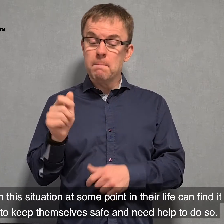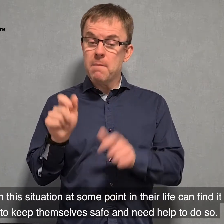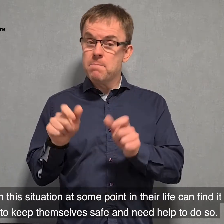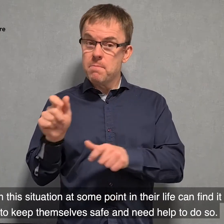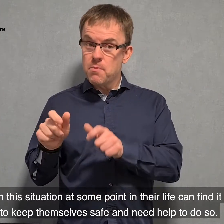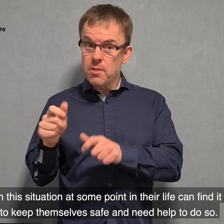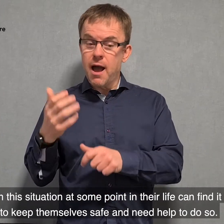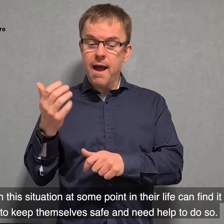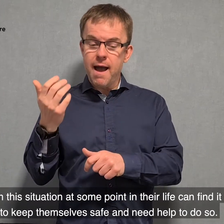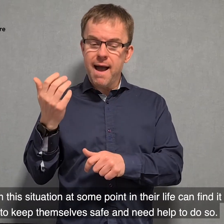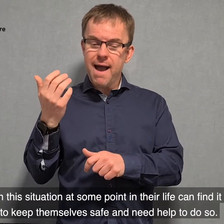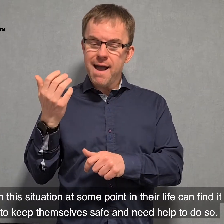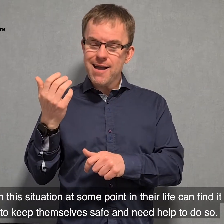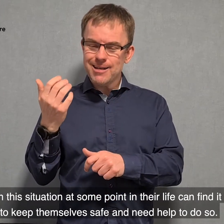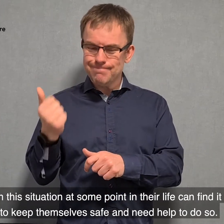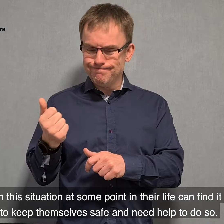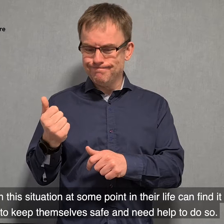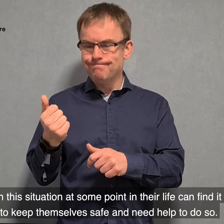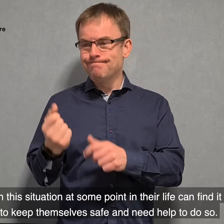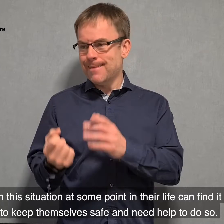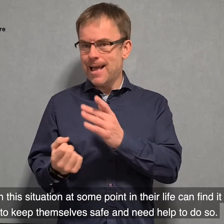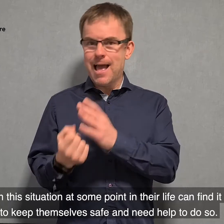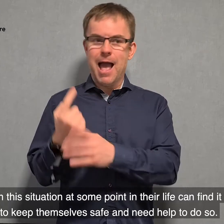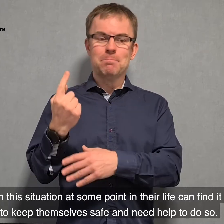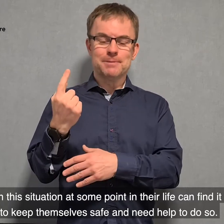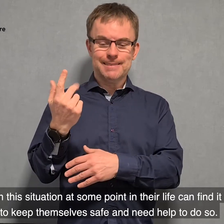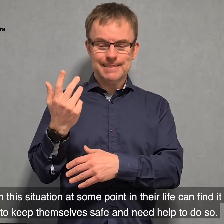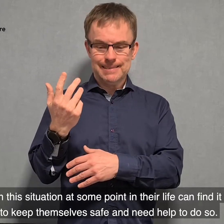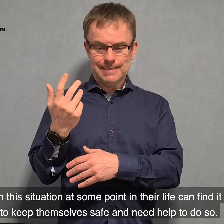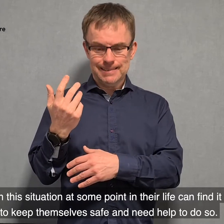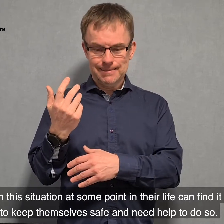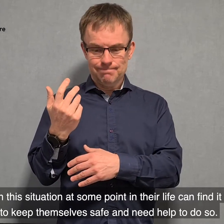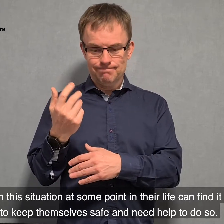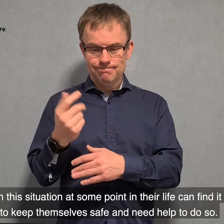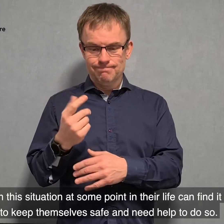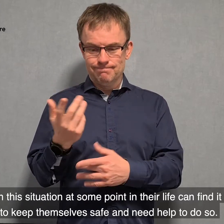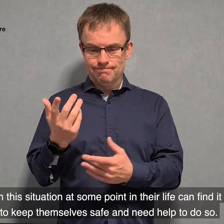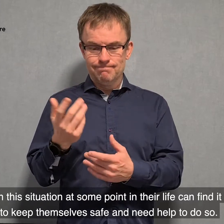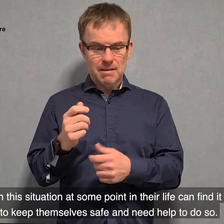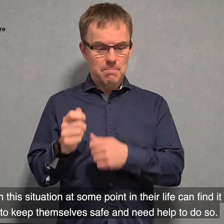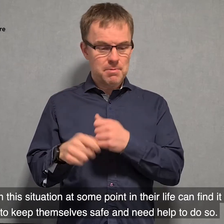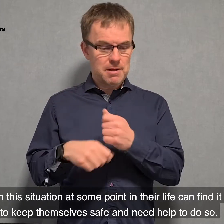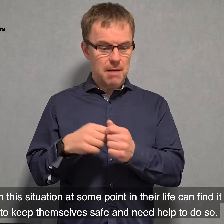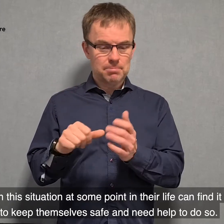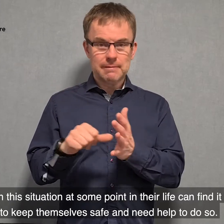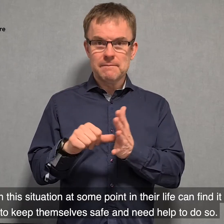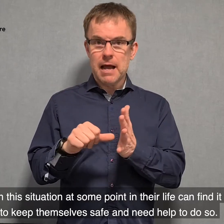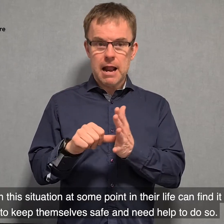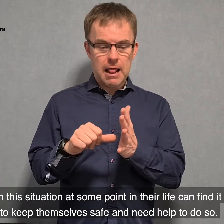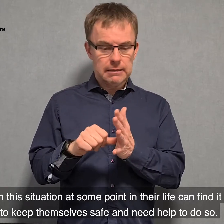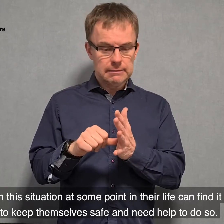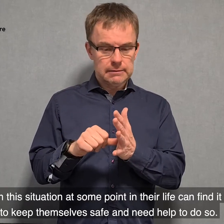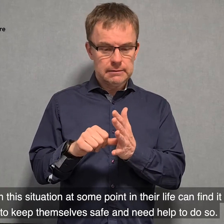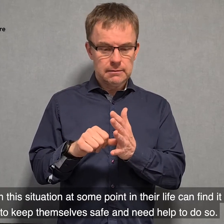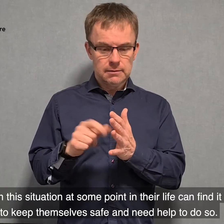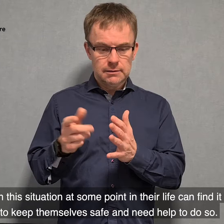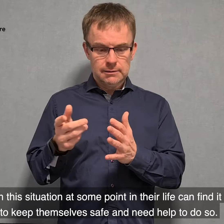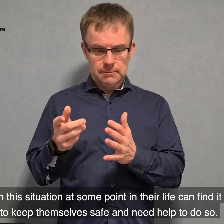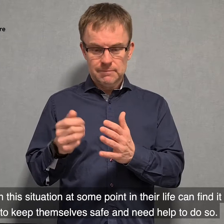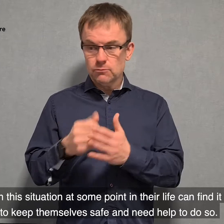Some people in this situation, at some point in their life, can find it more difficult to keep themselves safe and need help to do